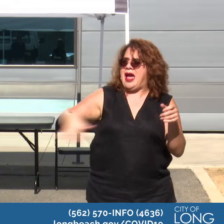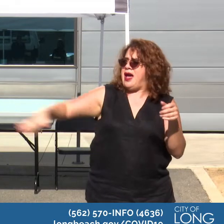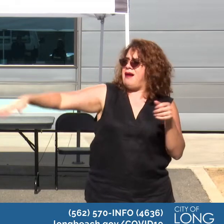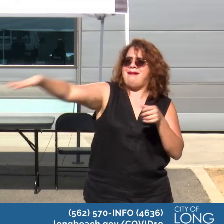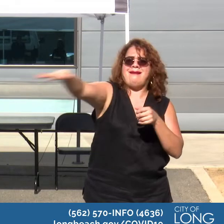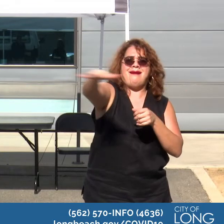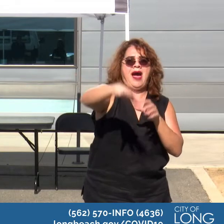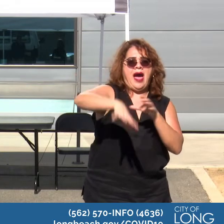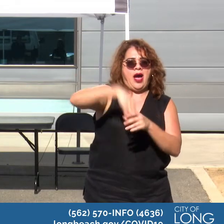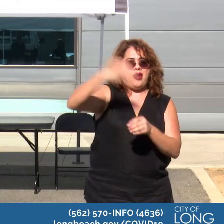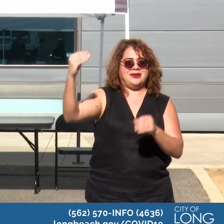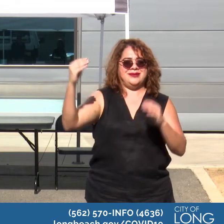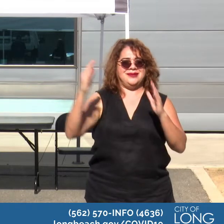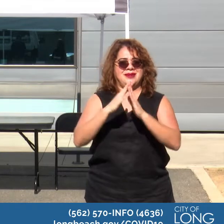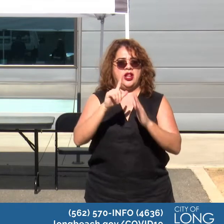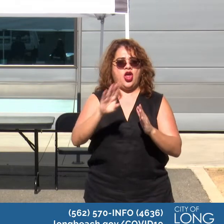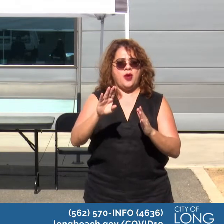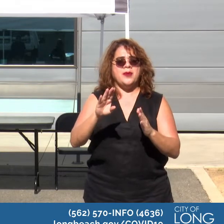served.